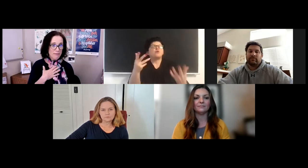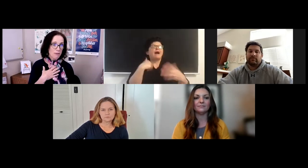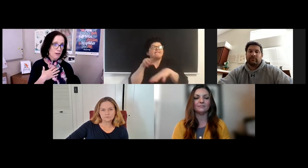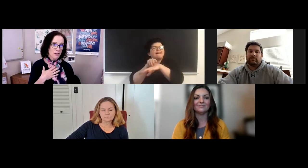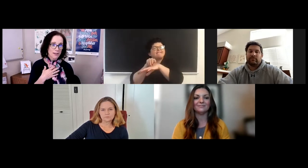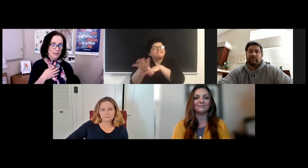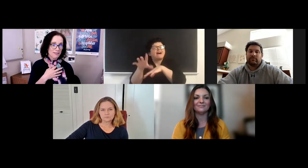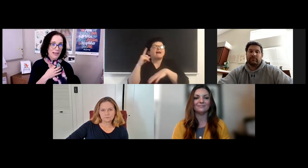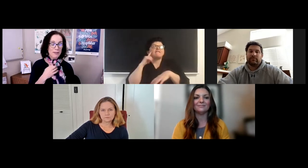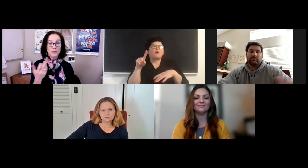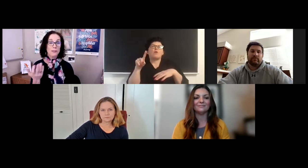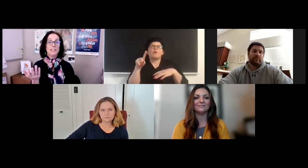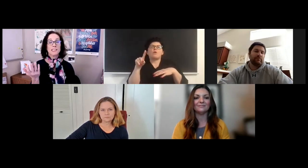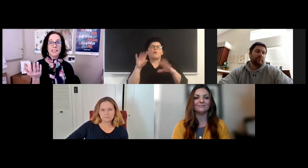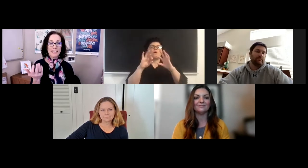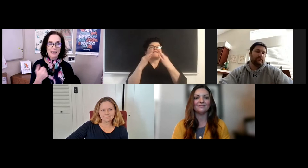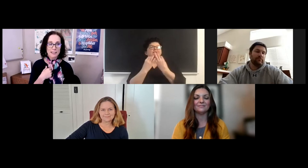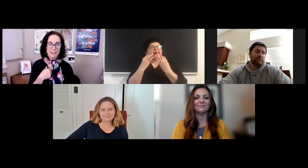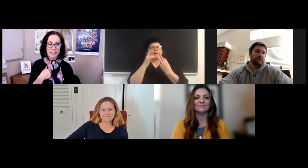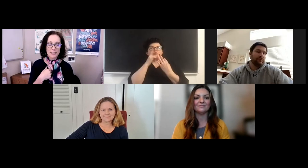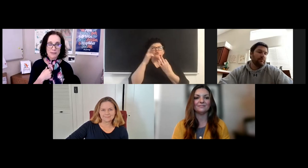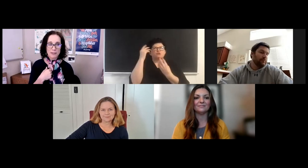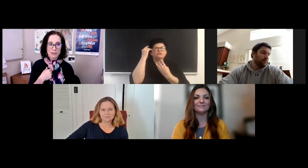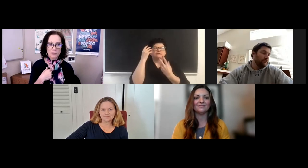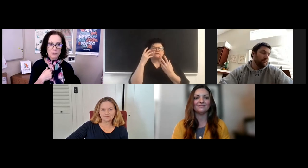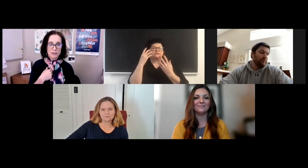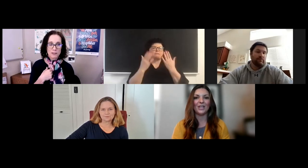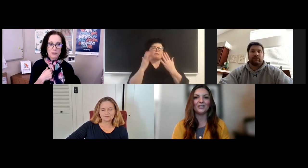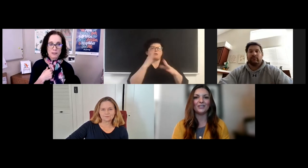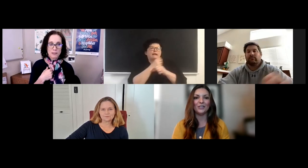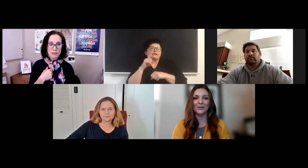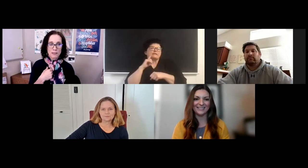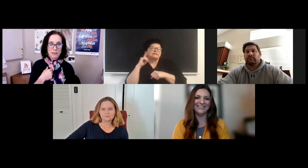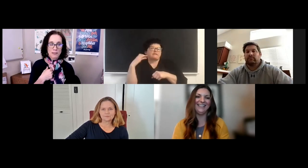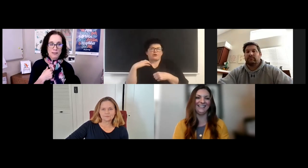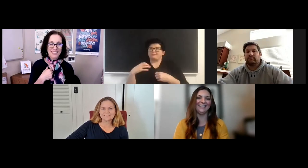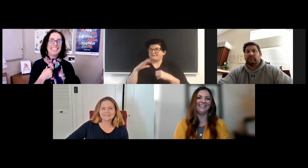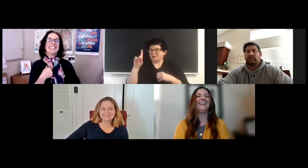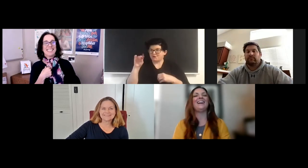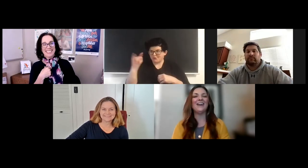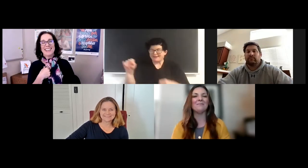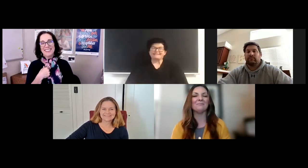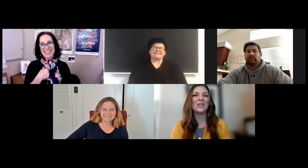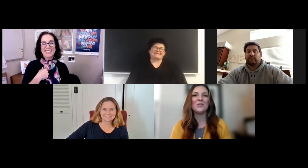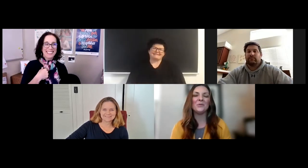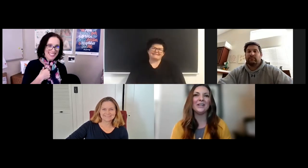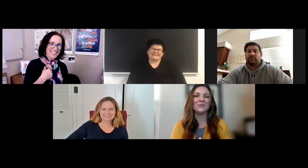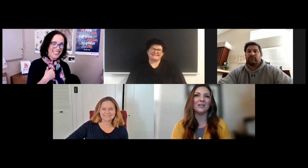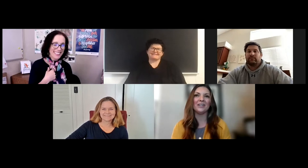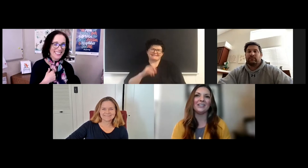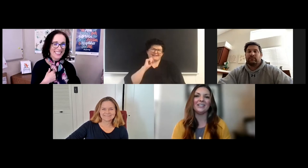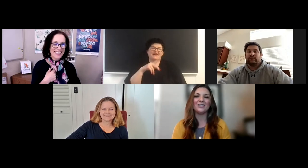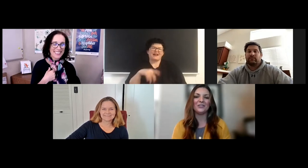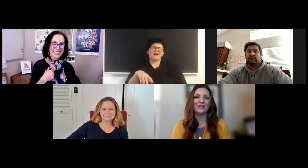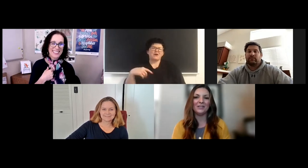have for families who are considering getting a deaf coach? Do it. okay.